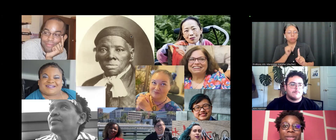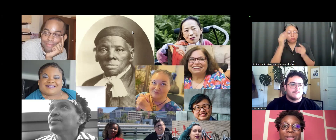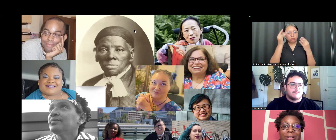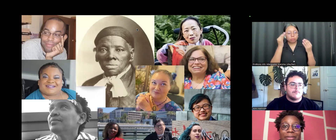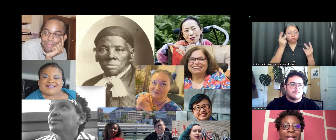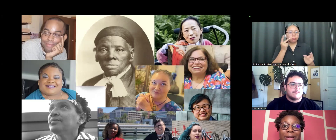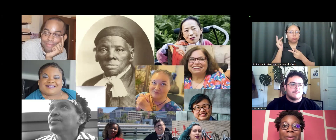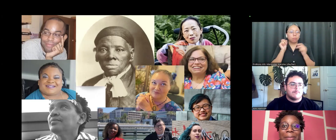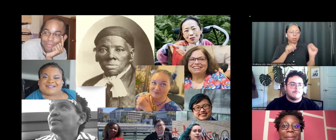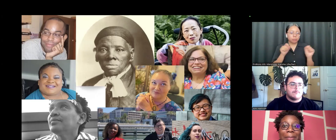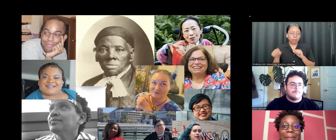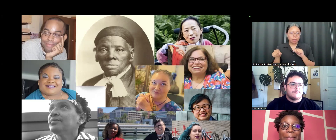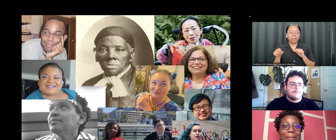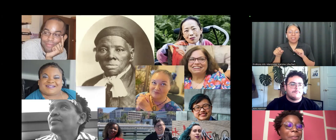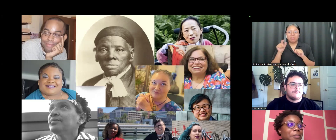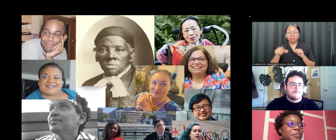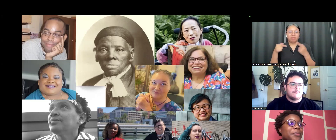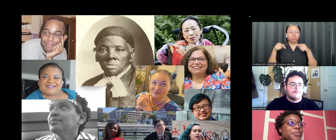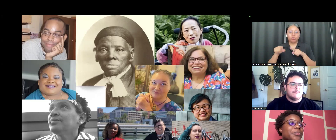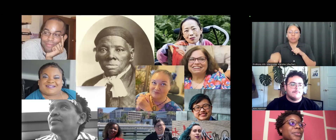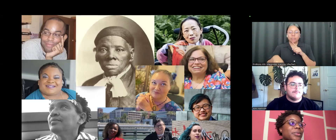in a world on fire.